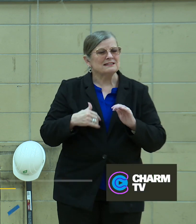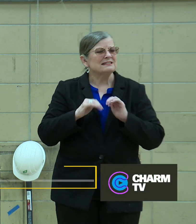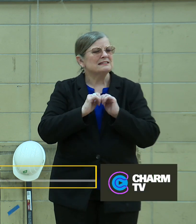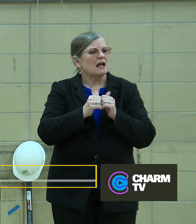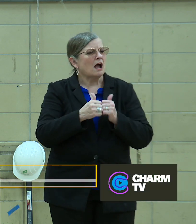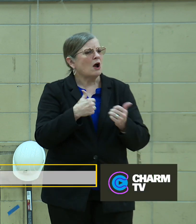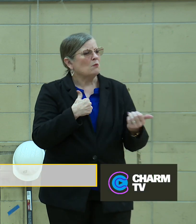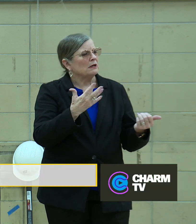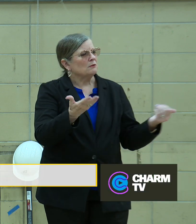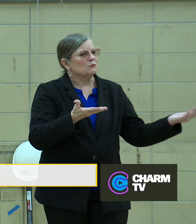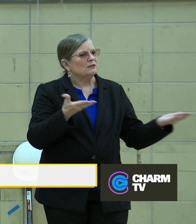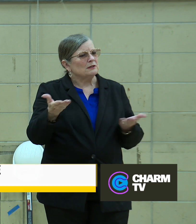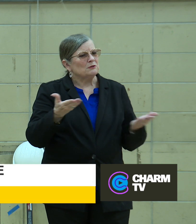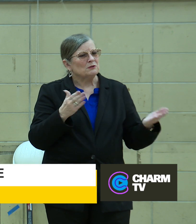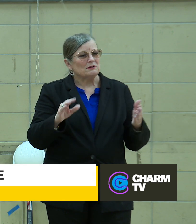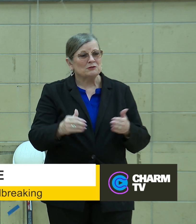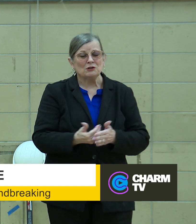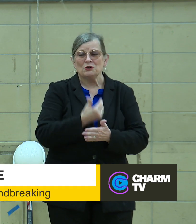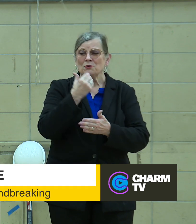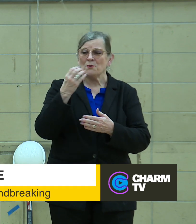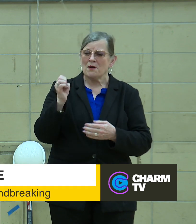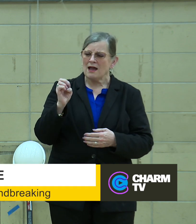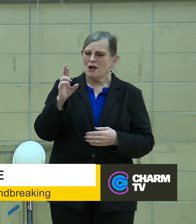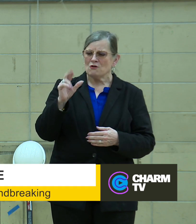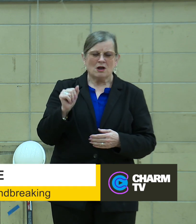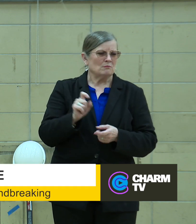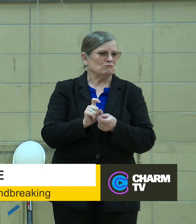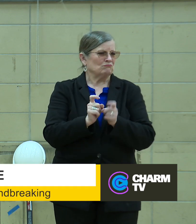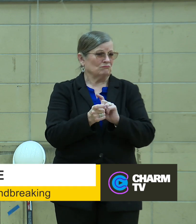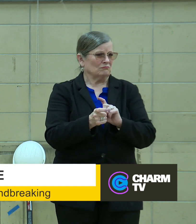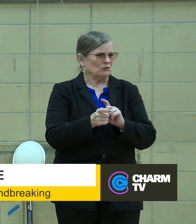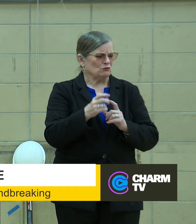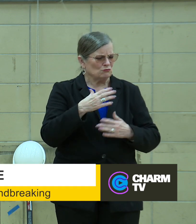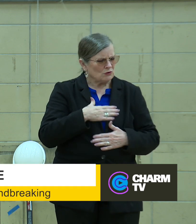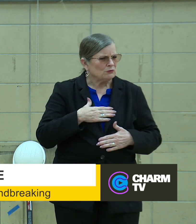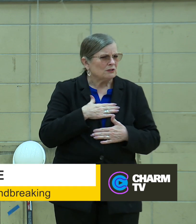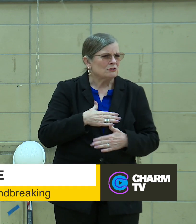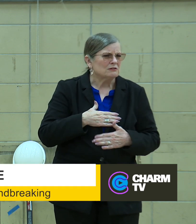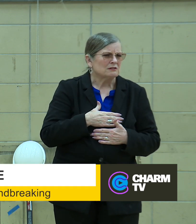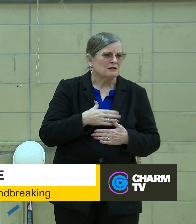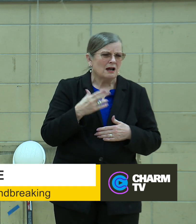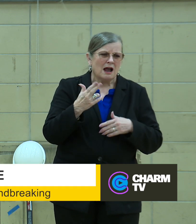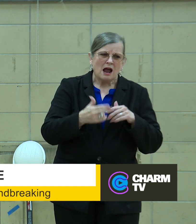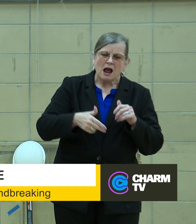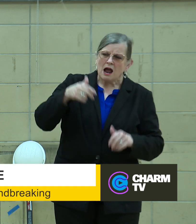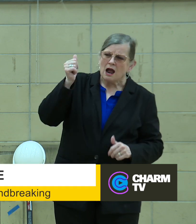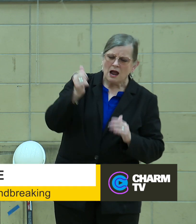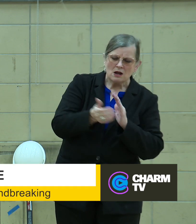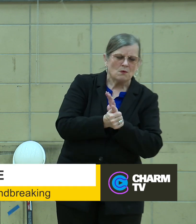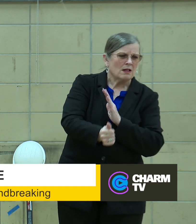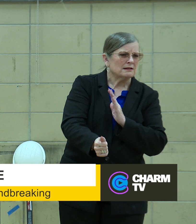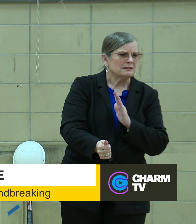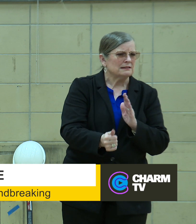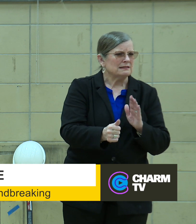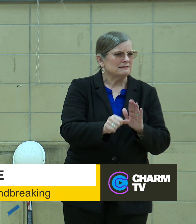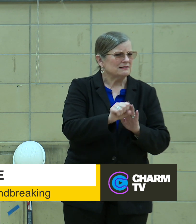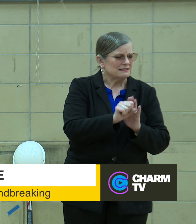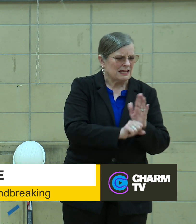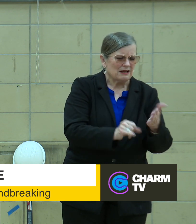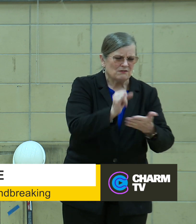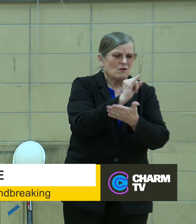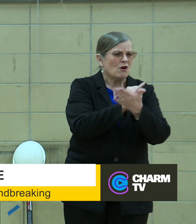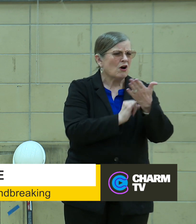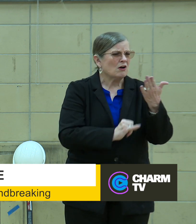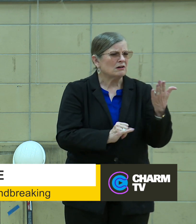ushering in a new era in recreation, one that is equipped with high-quality, state-of-the-art facilities and services that benefit